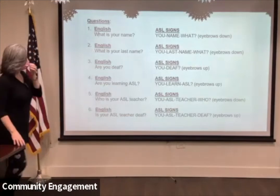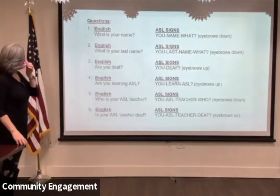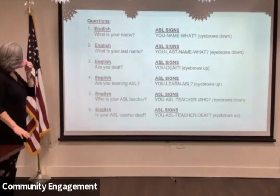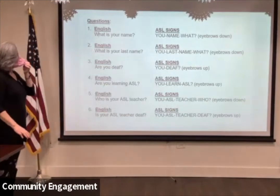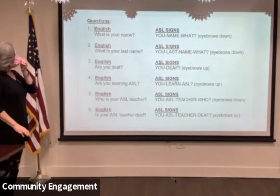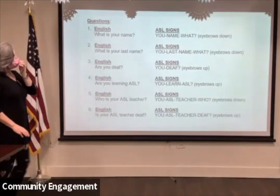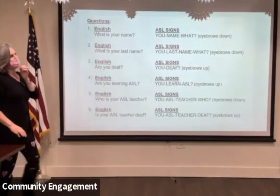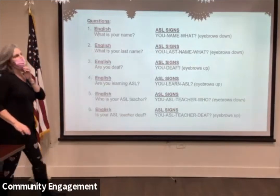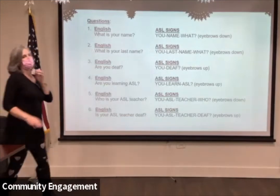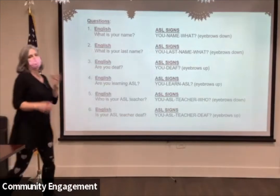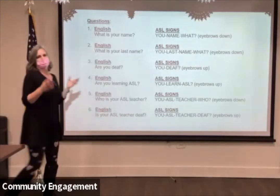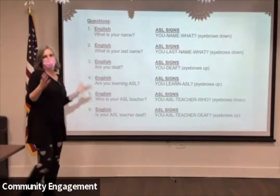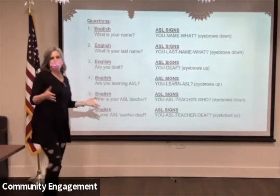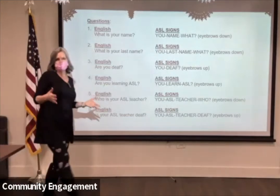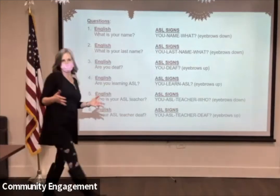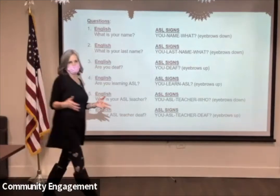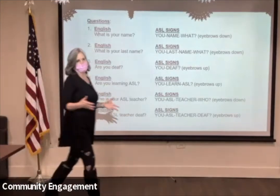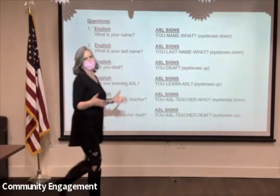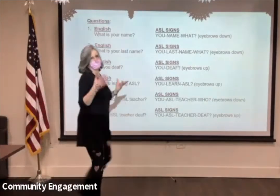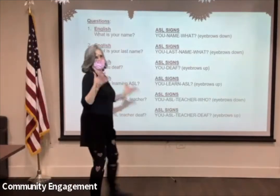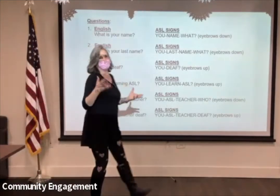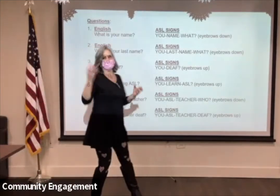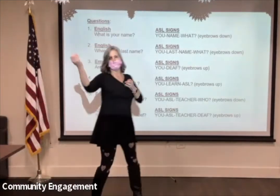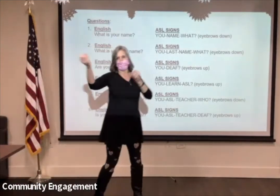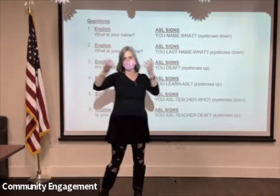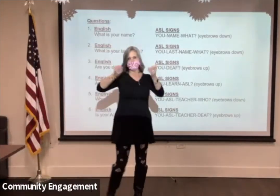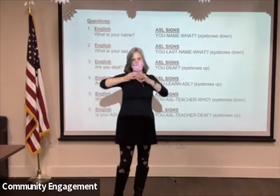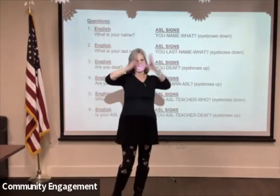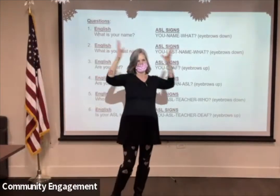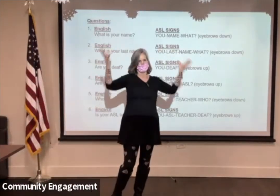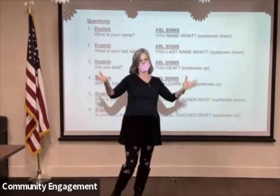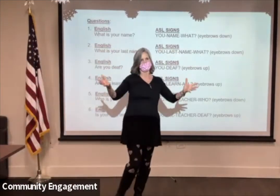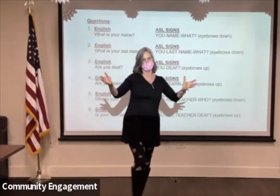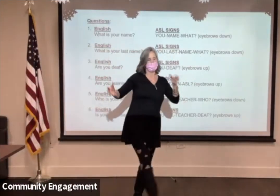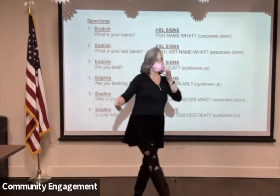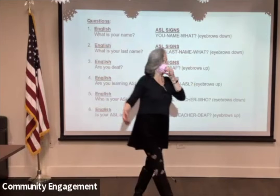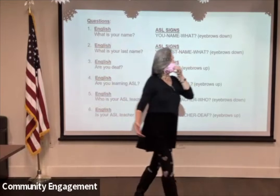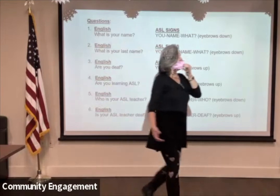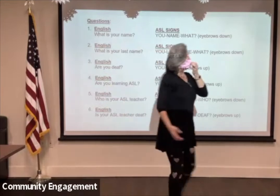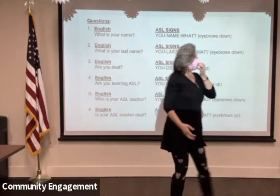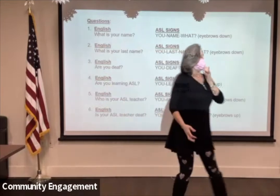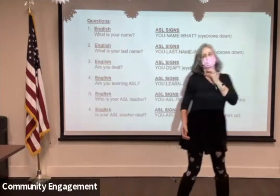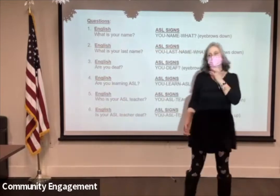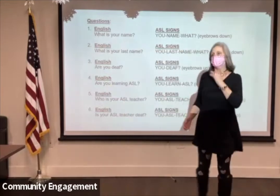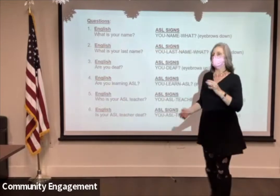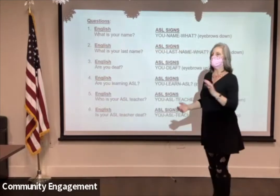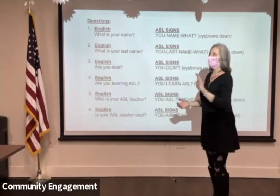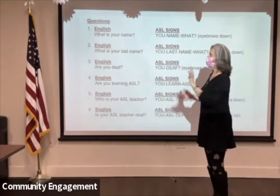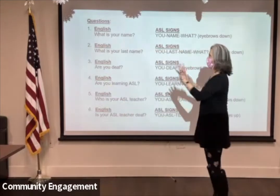languages. Now, ASL doesn't have a written form because, again, it's a manual language. It's a visual language. But when I'm trying to take